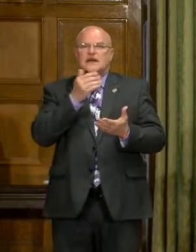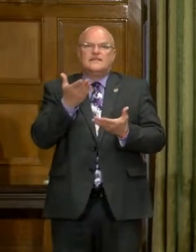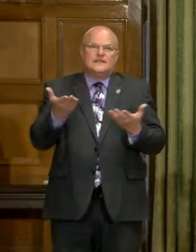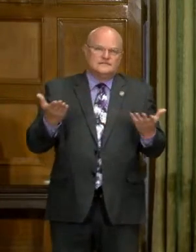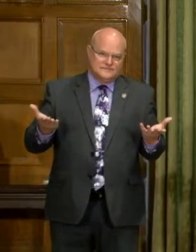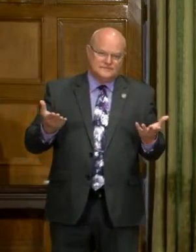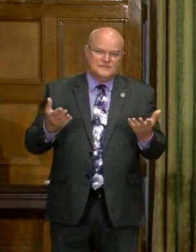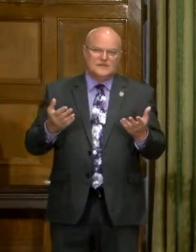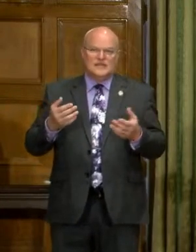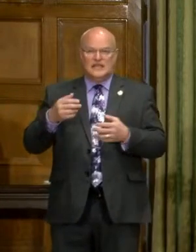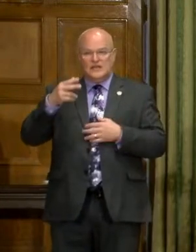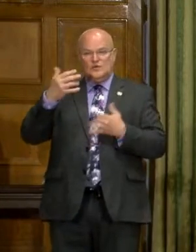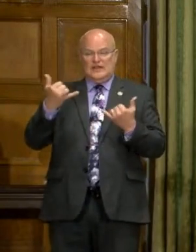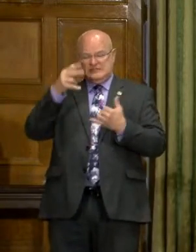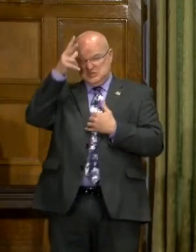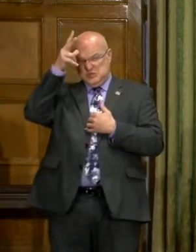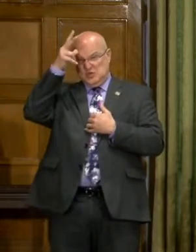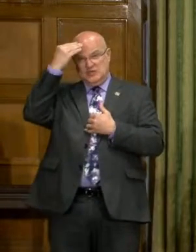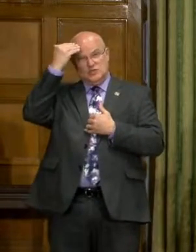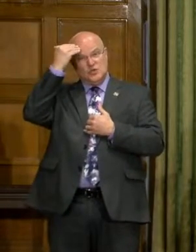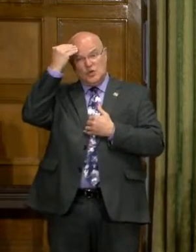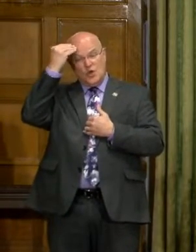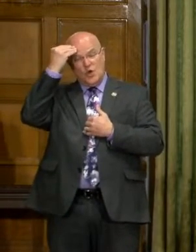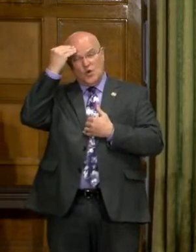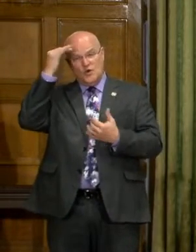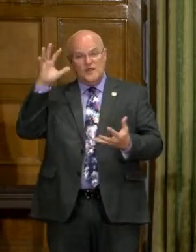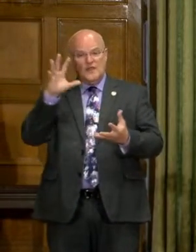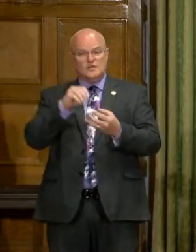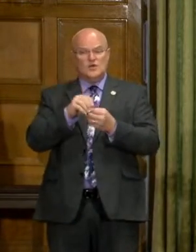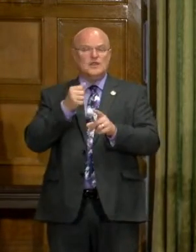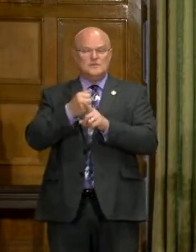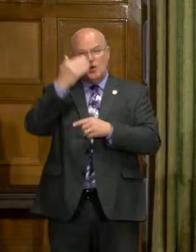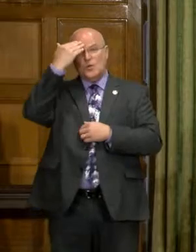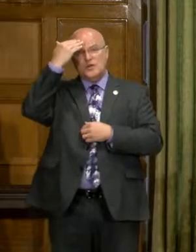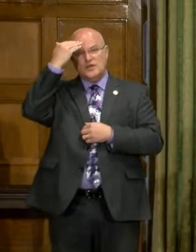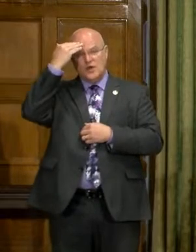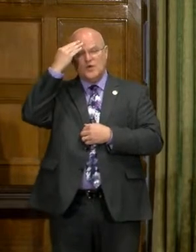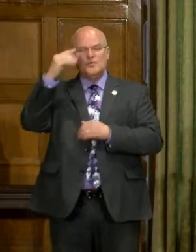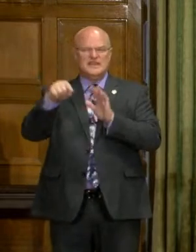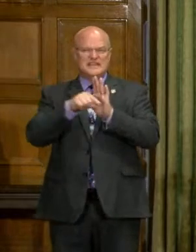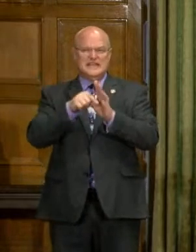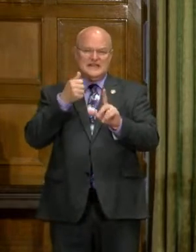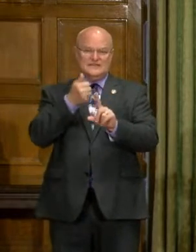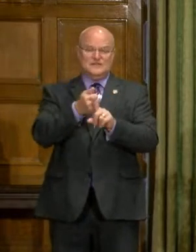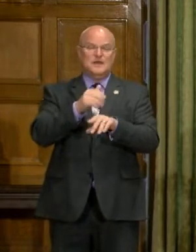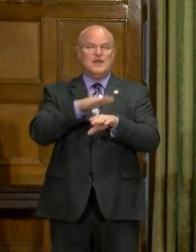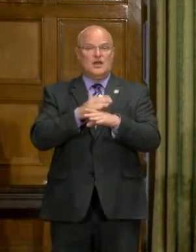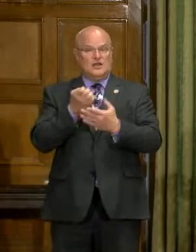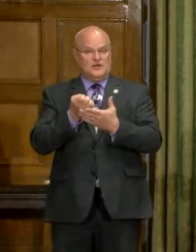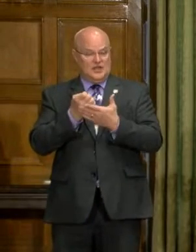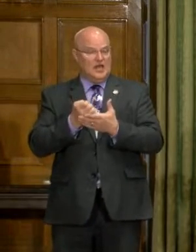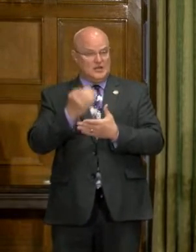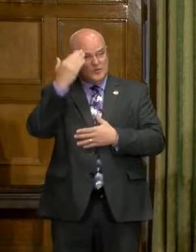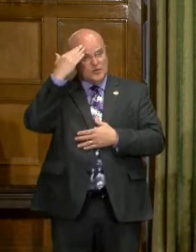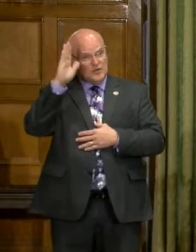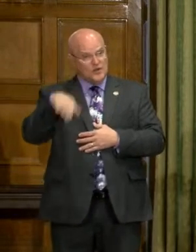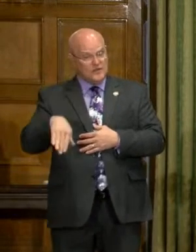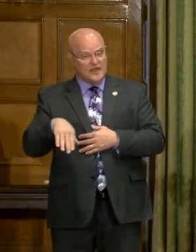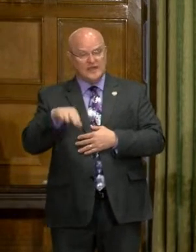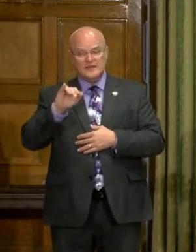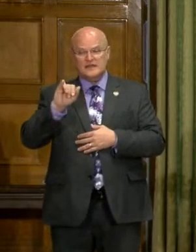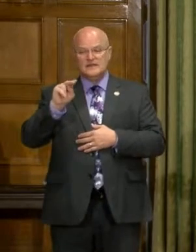it. It's too early to know the total impact. We know there's an adverse impact on our economy, on